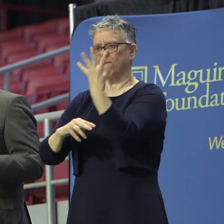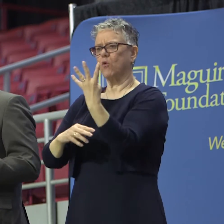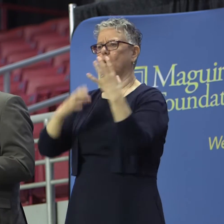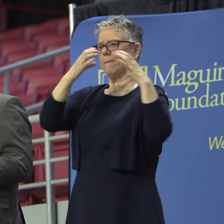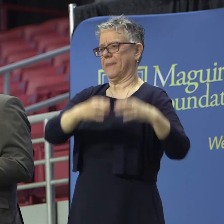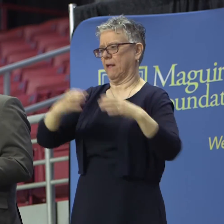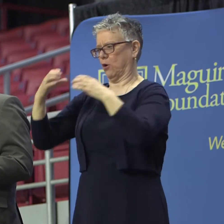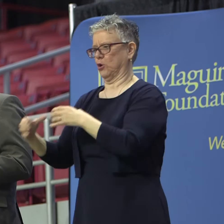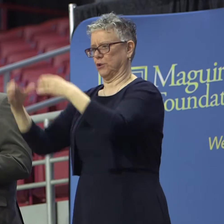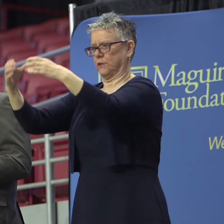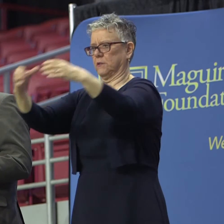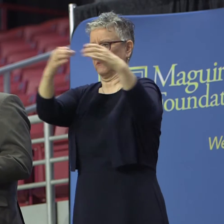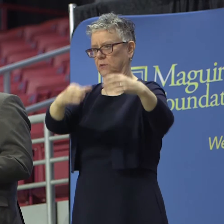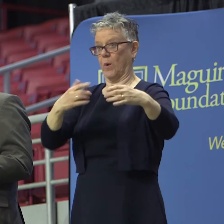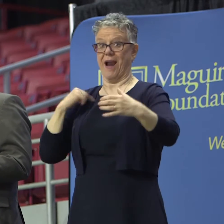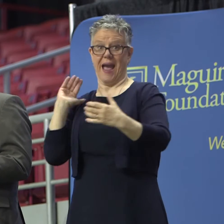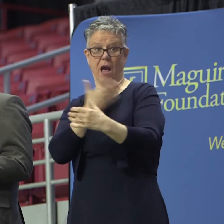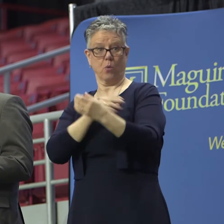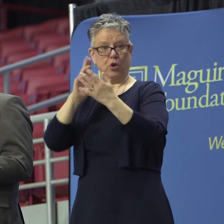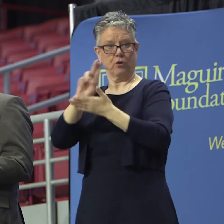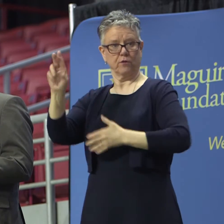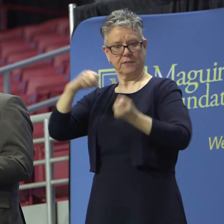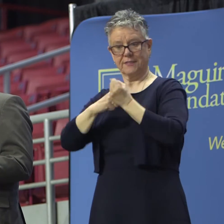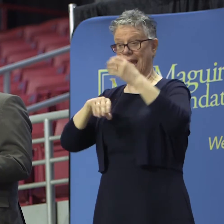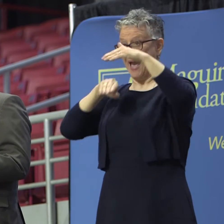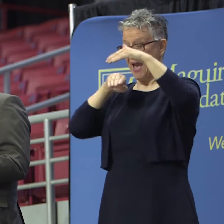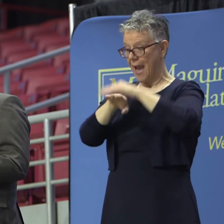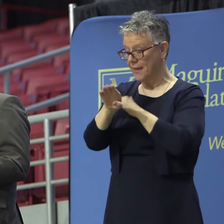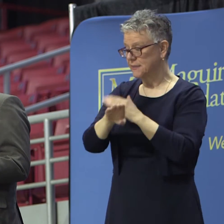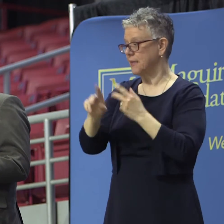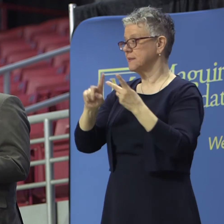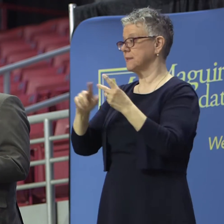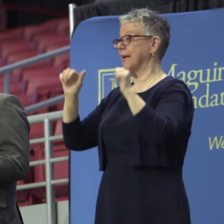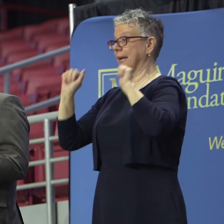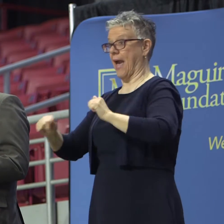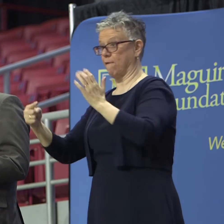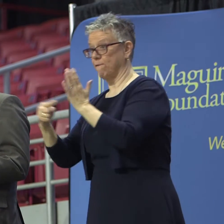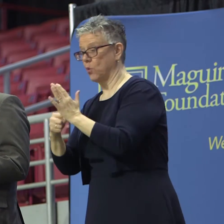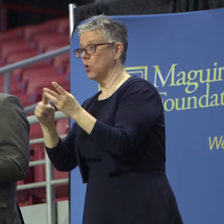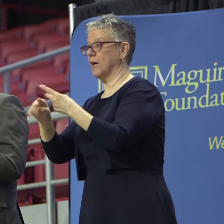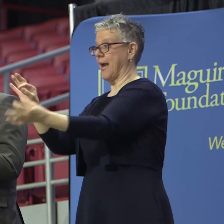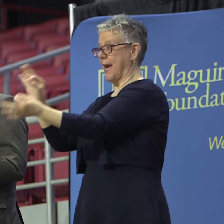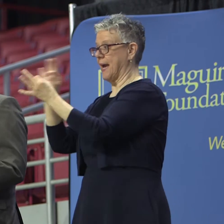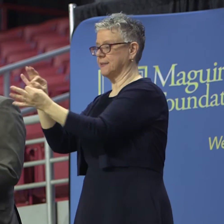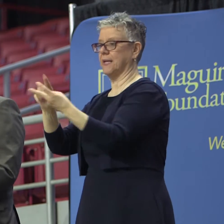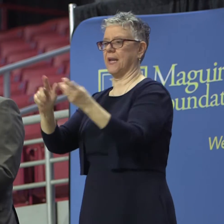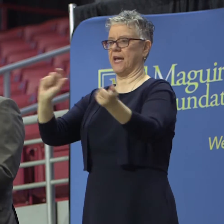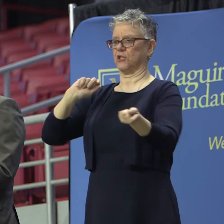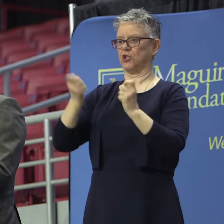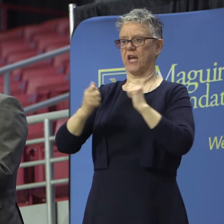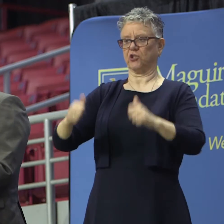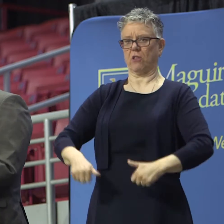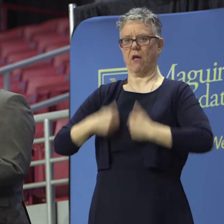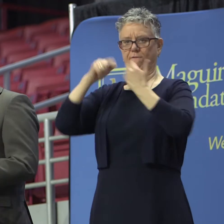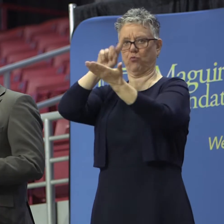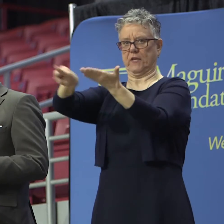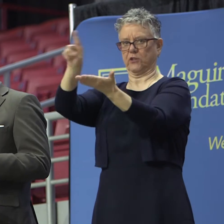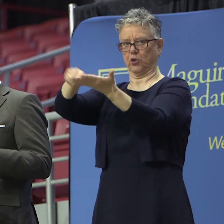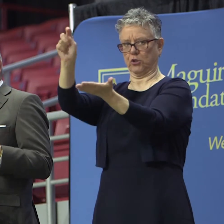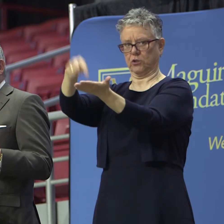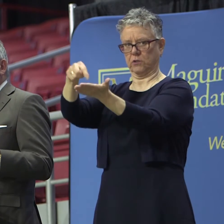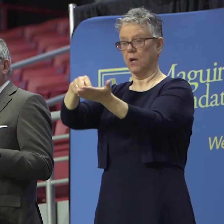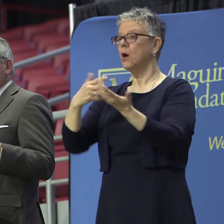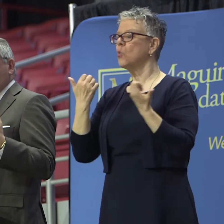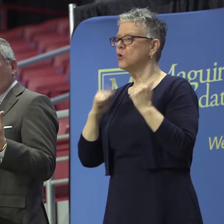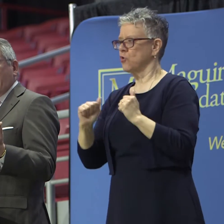pillars on which the university stands: access, affordability, excellence, and life-changing research. We're trying